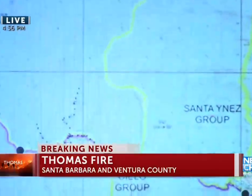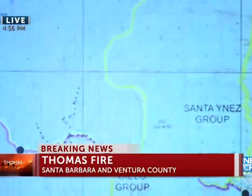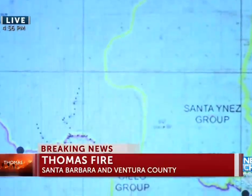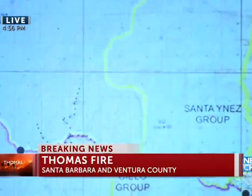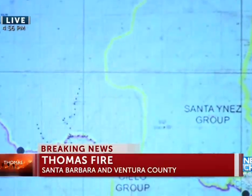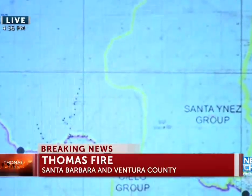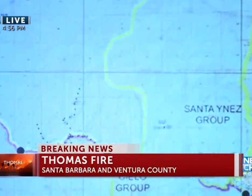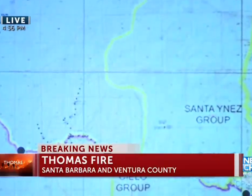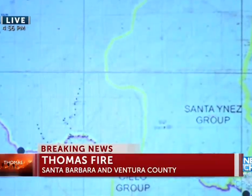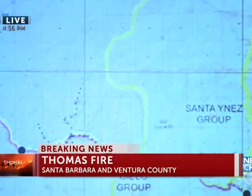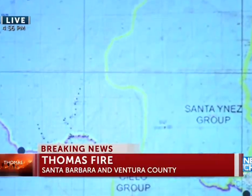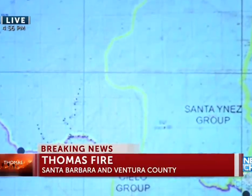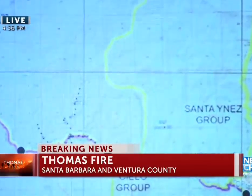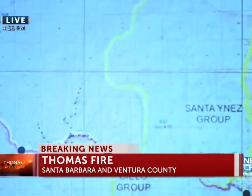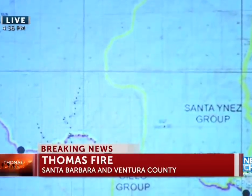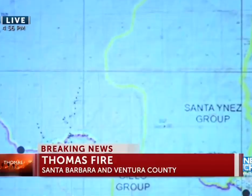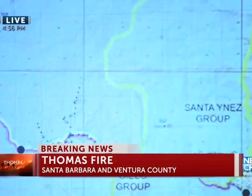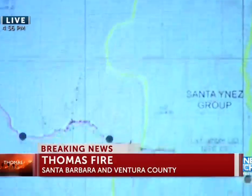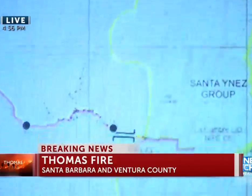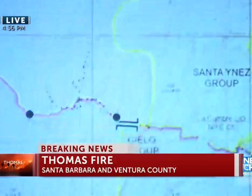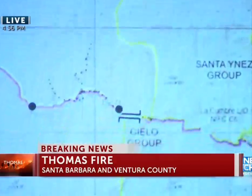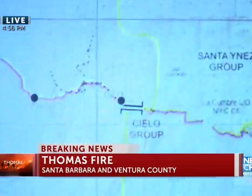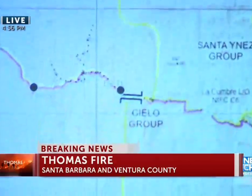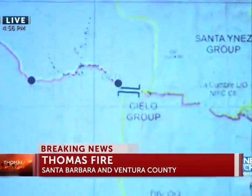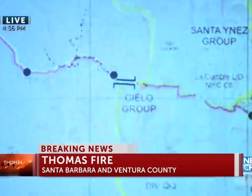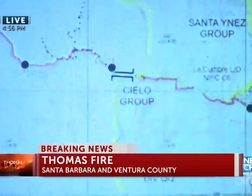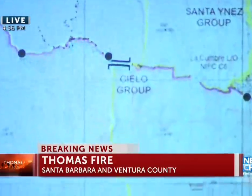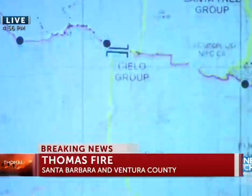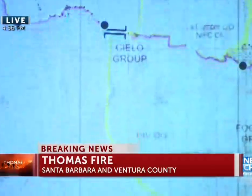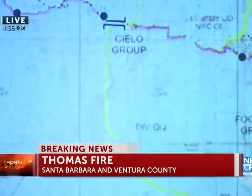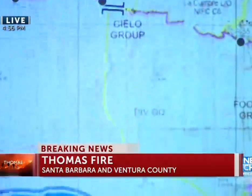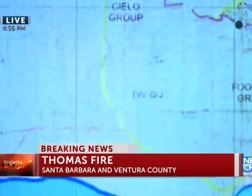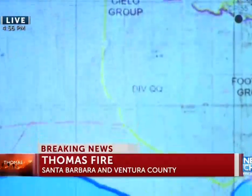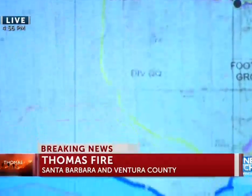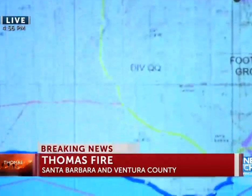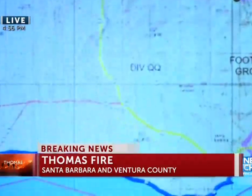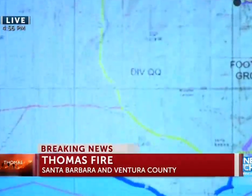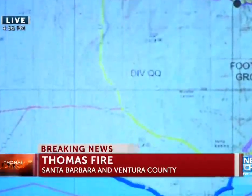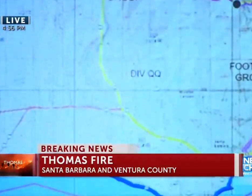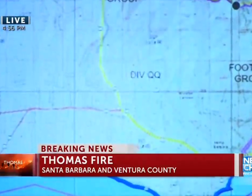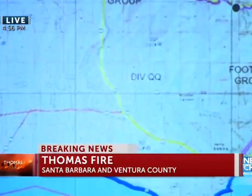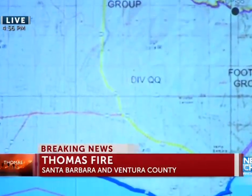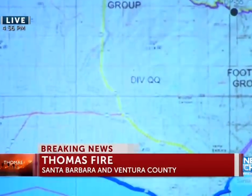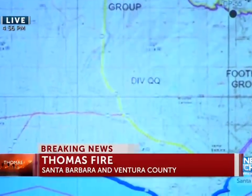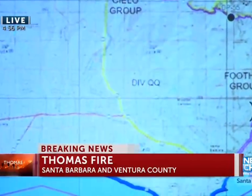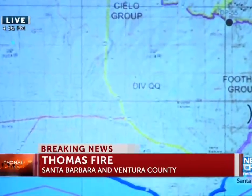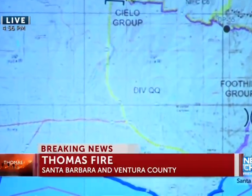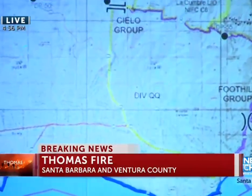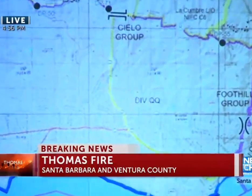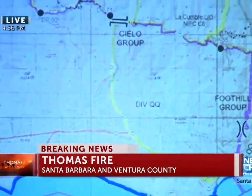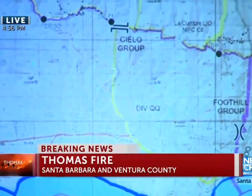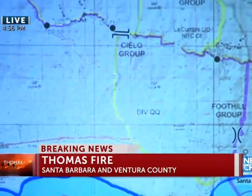There we go. That'll help. Okay, see right here, when we put dots on them,